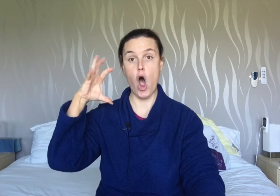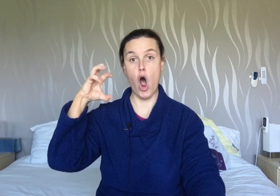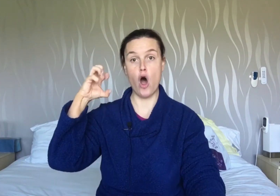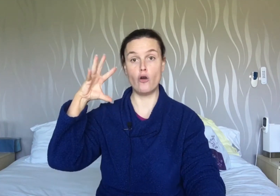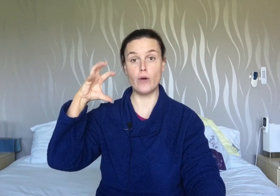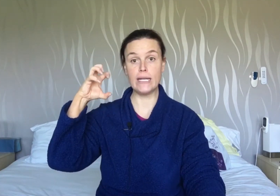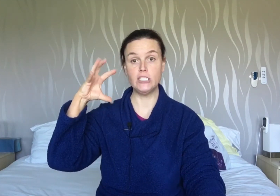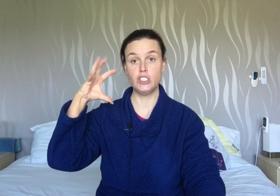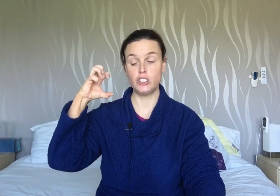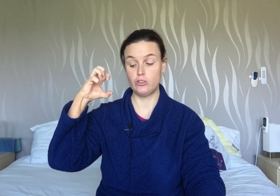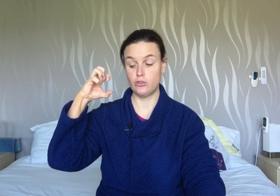orange,